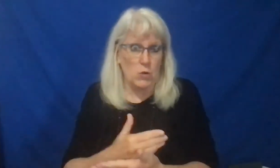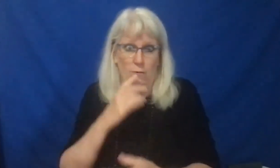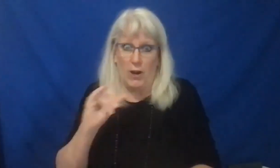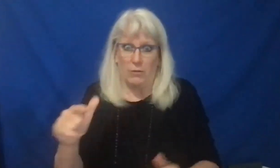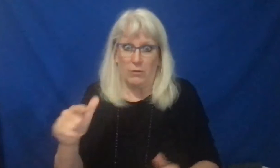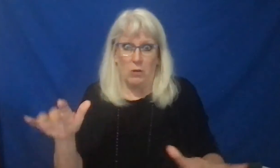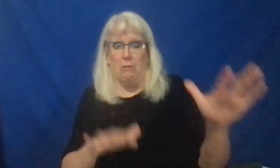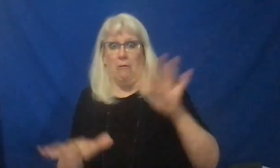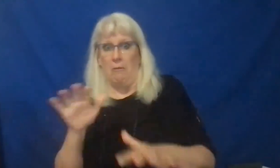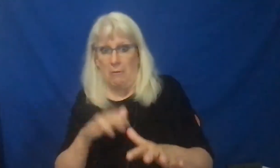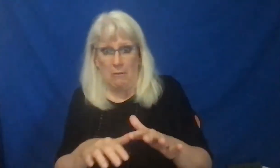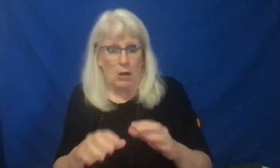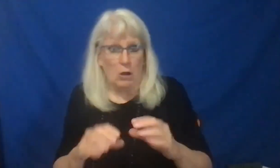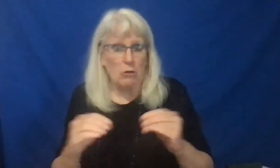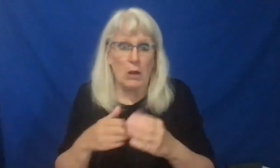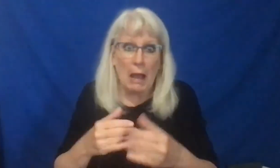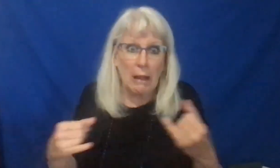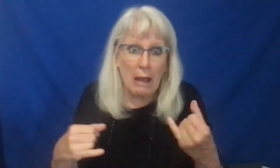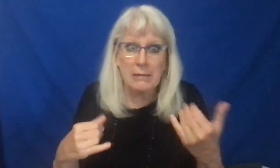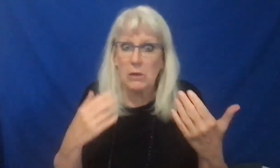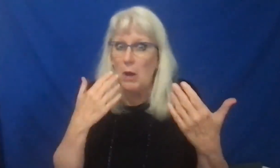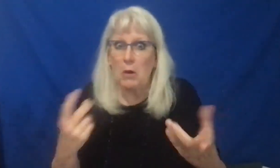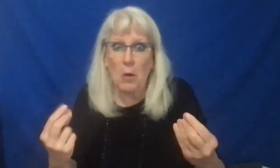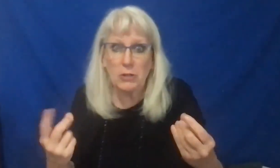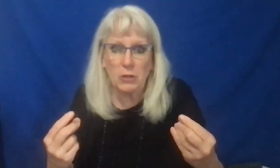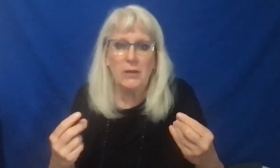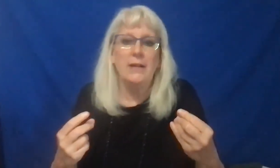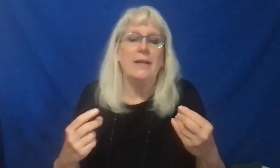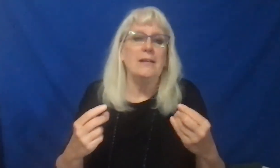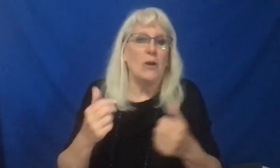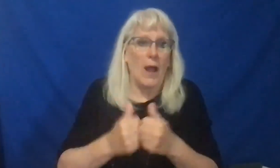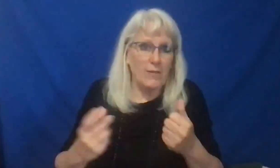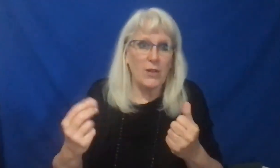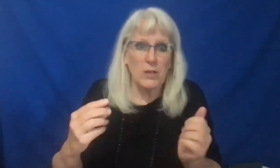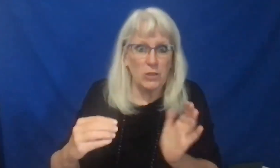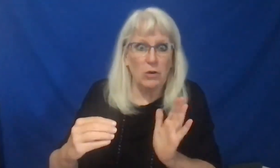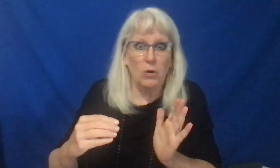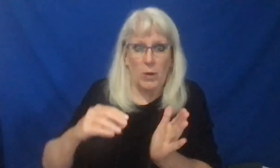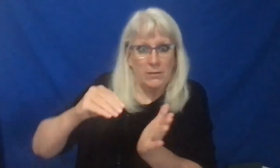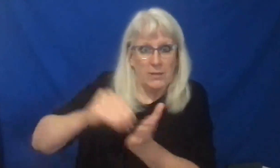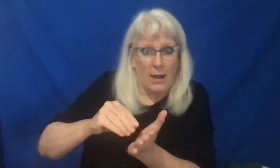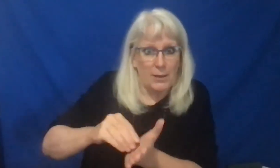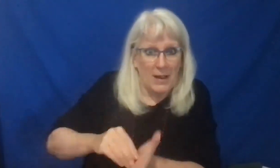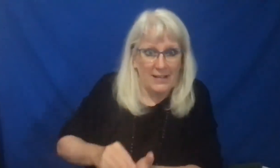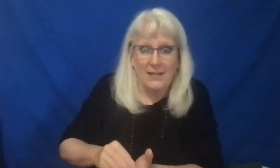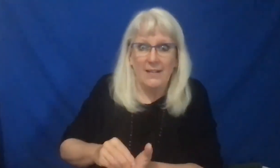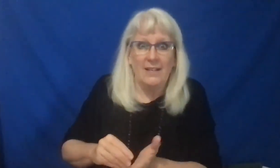There were no guidelines or steps on how to proceed. So every step from formulating the idea for the new media committee to readjusting